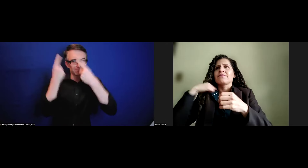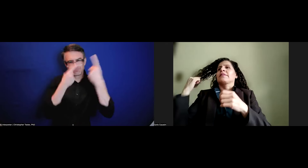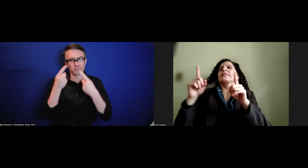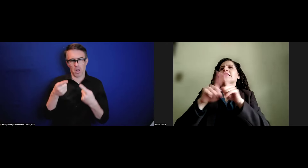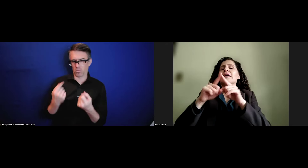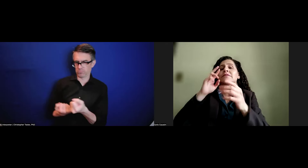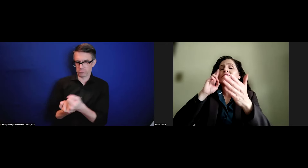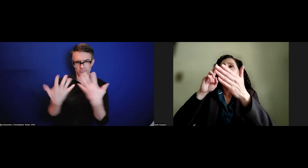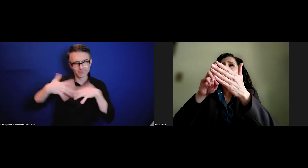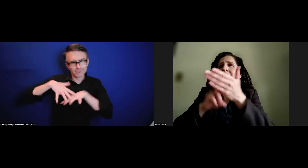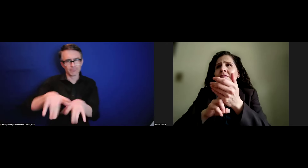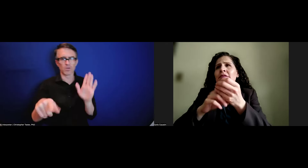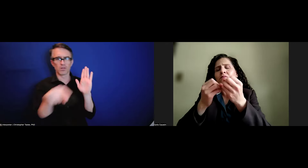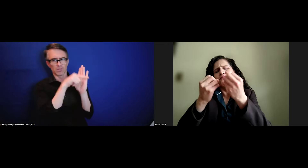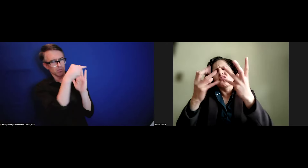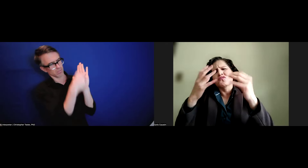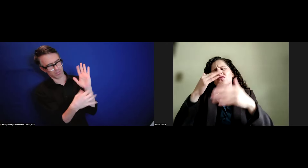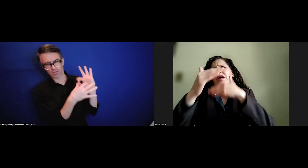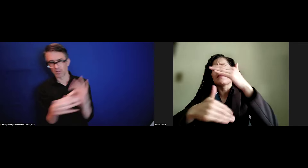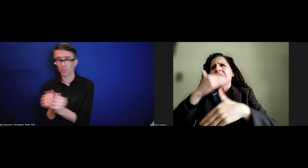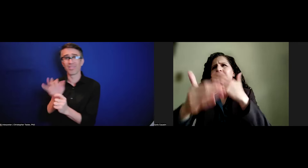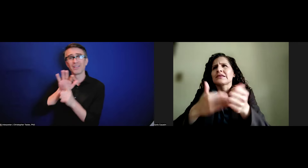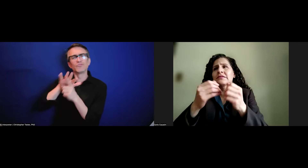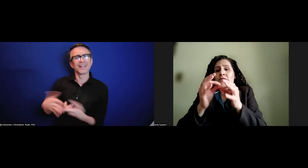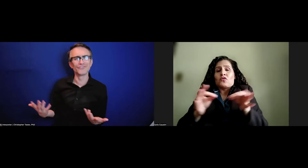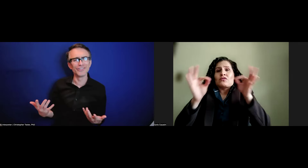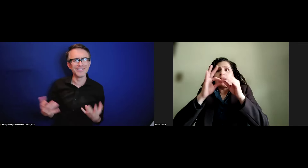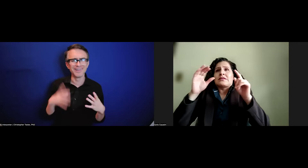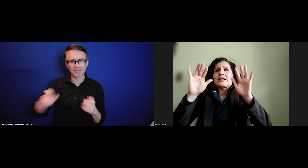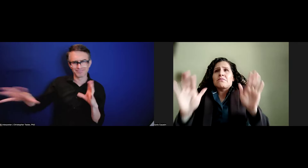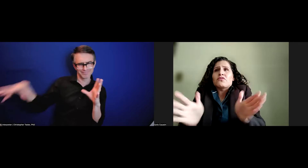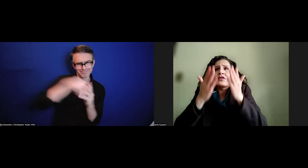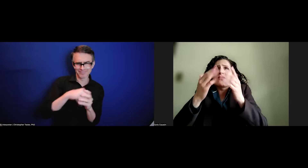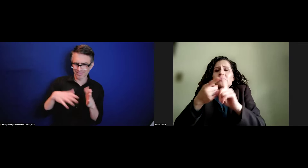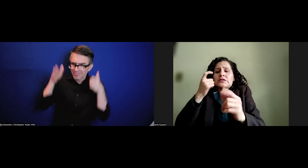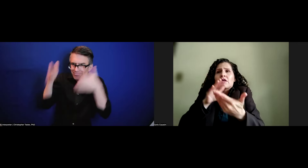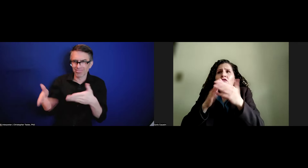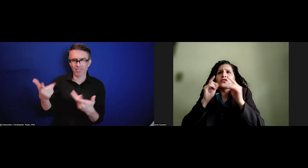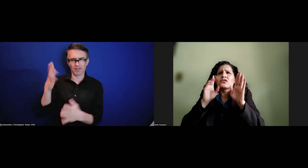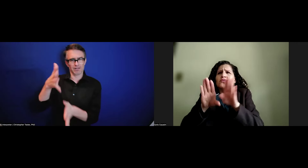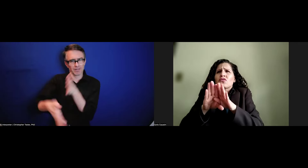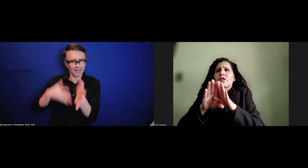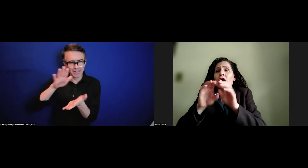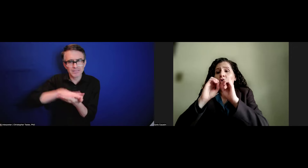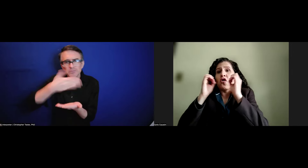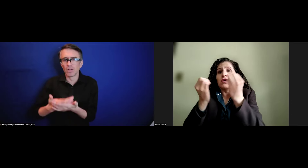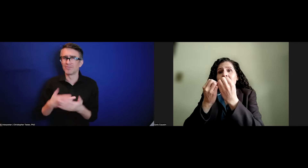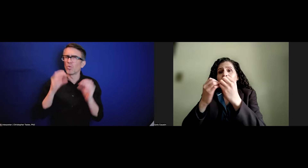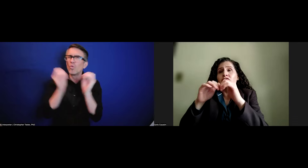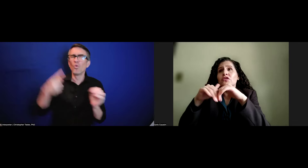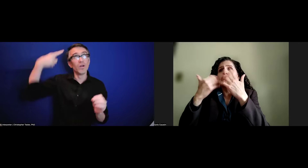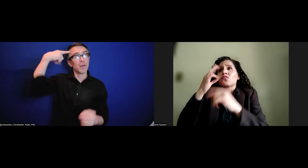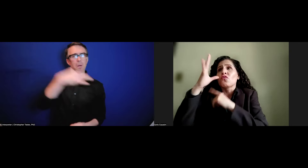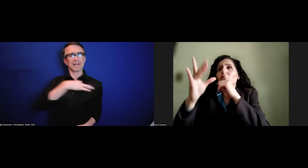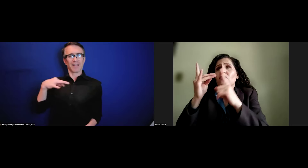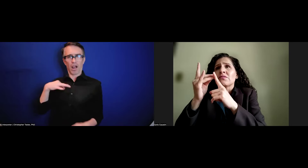acceso medical y en attention. defensa a la justicia y a la Psychologists who know salud. sign language No and they do existe not have the economic capacidad resources, que tienen so las they are mujeres deprived in sordas their hoy